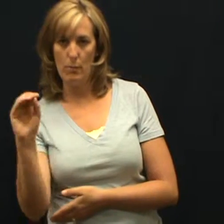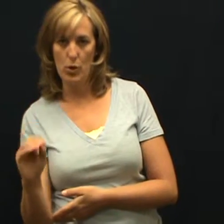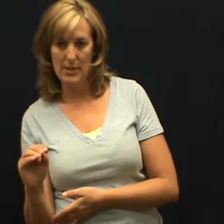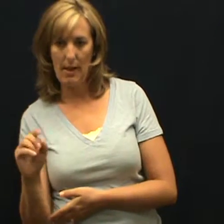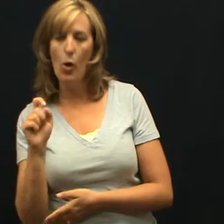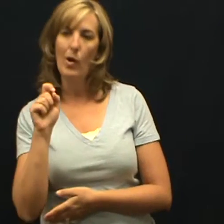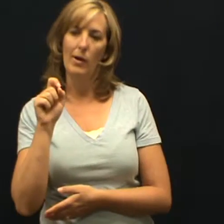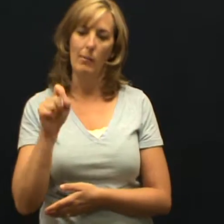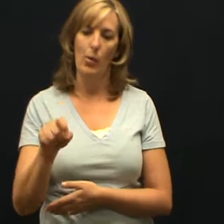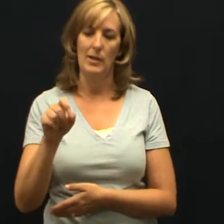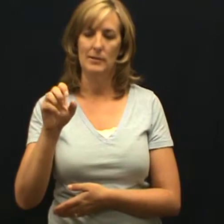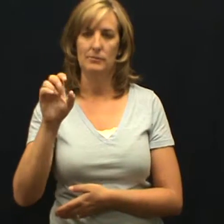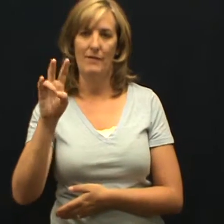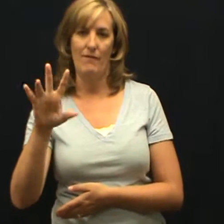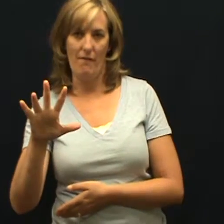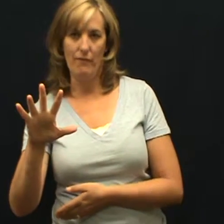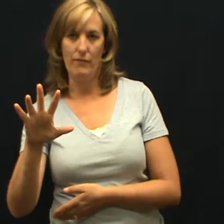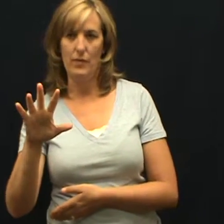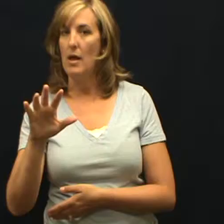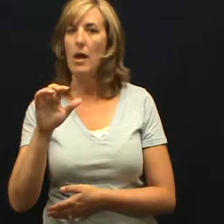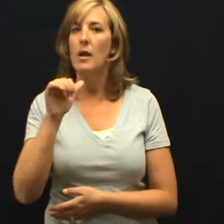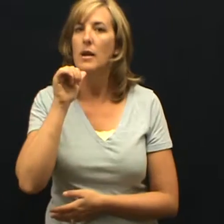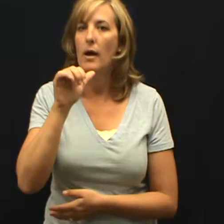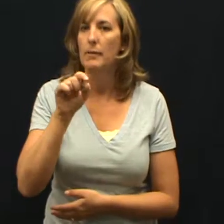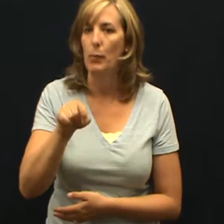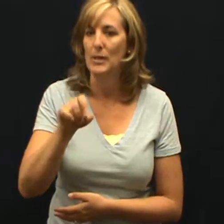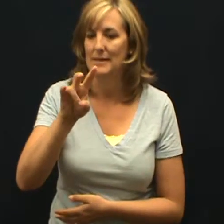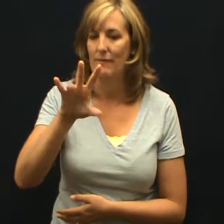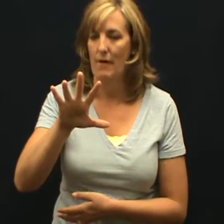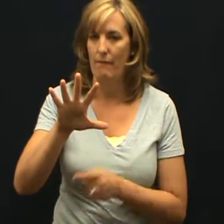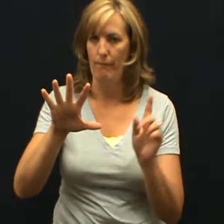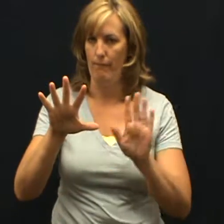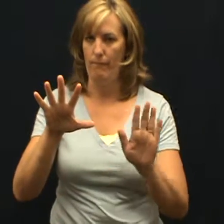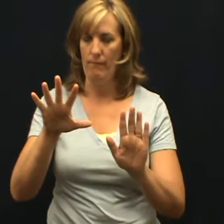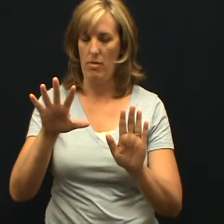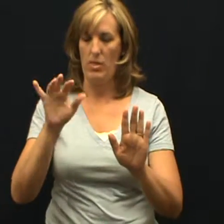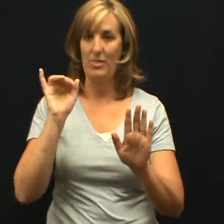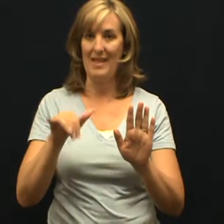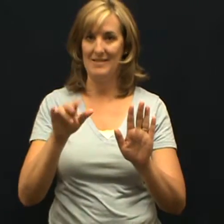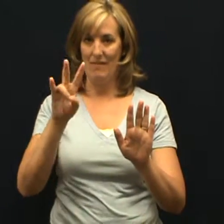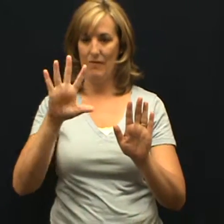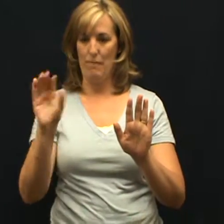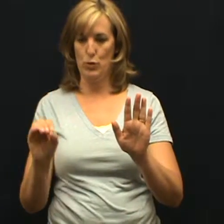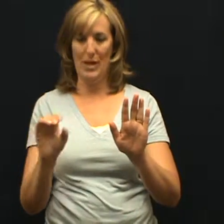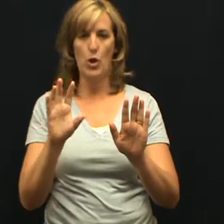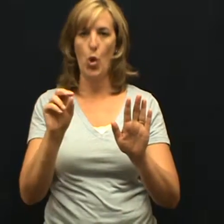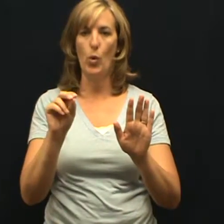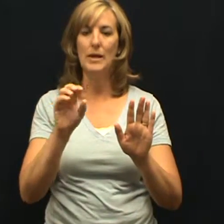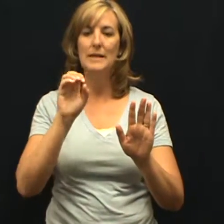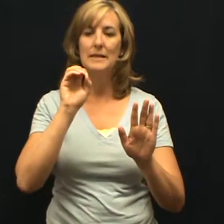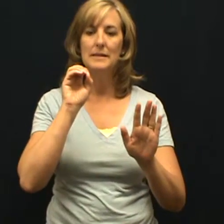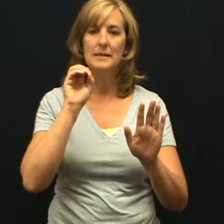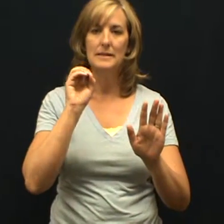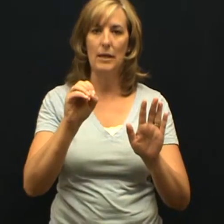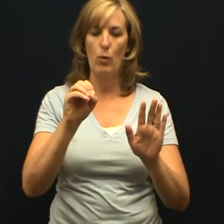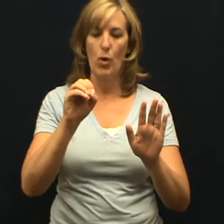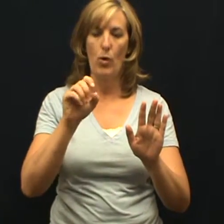0.75%, not just 0.75, because that would be 75%, but it's 0.75%. So in other words, it would